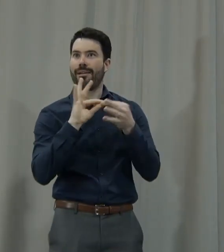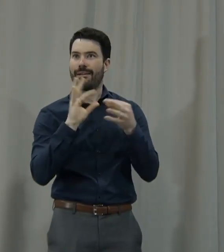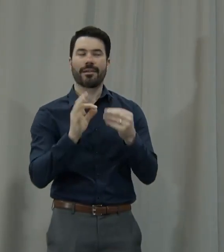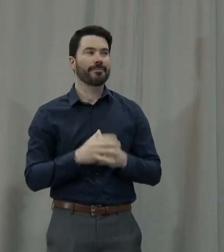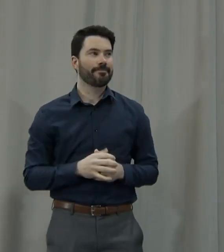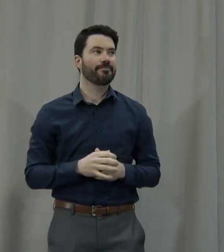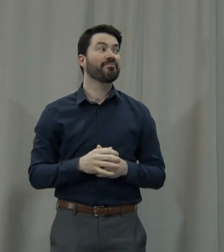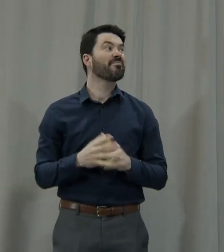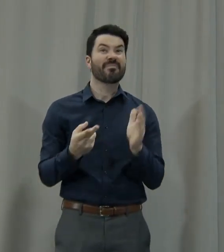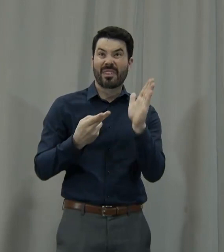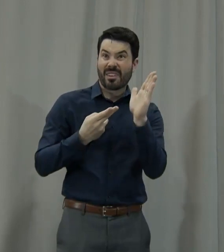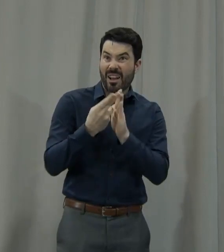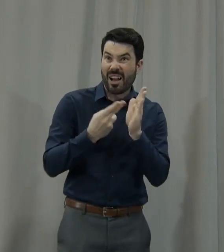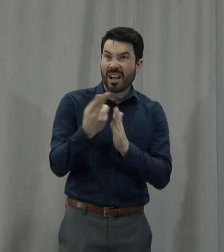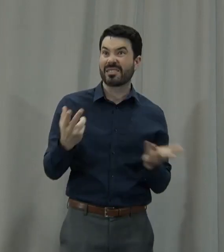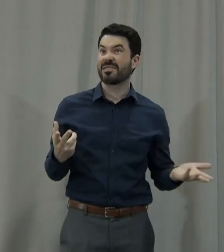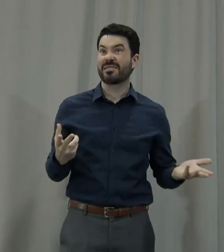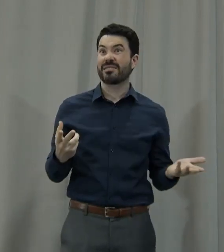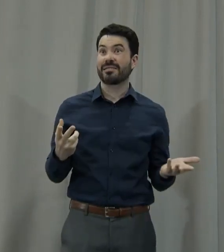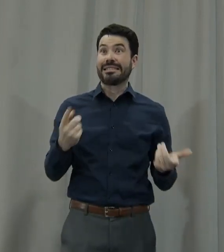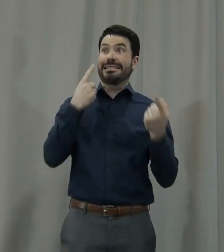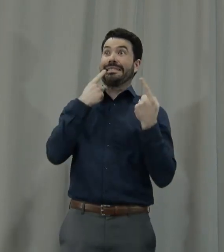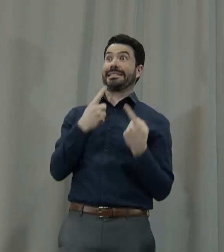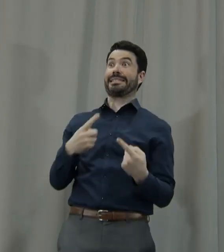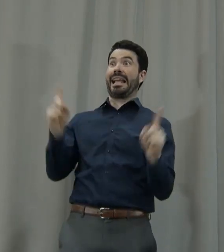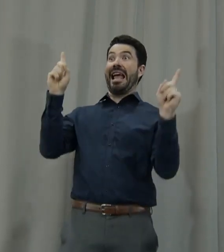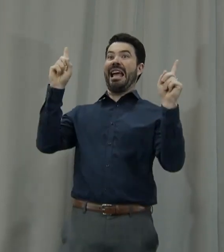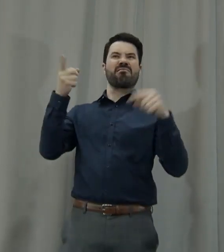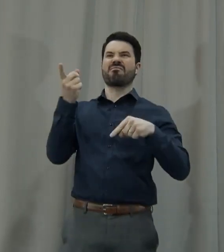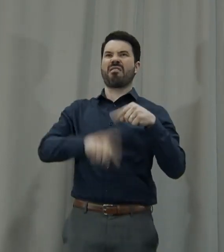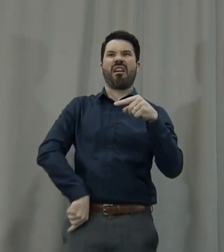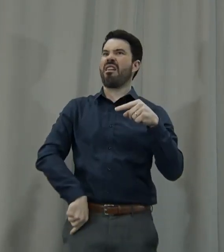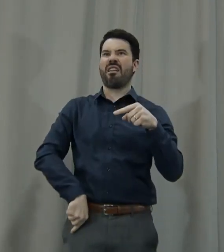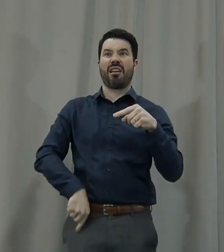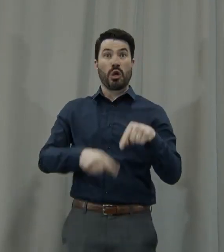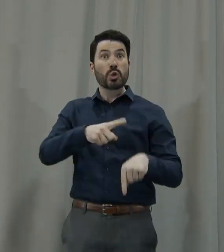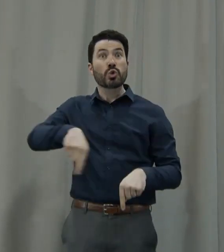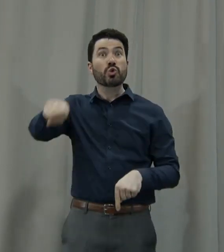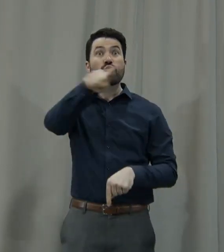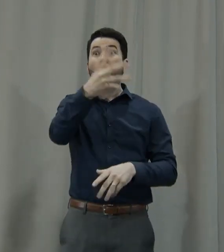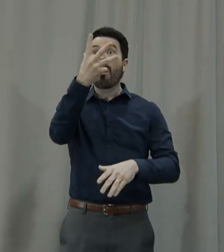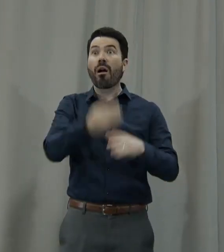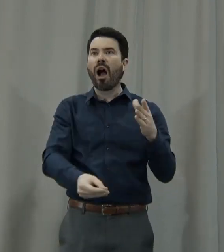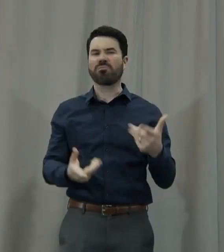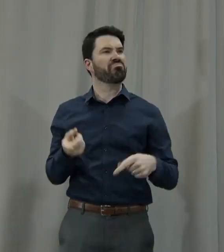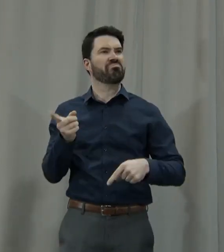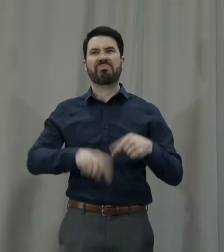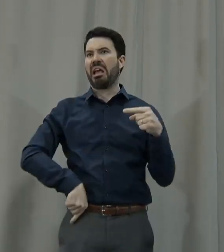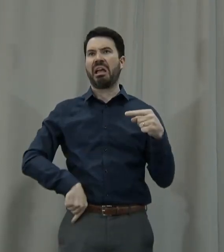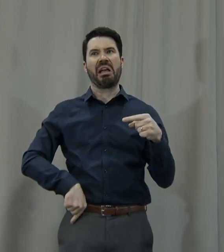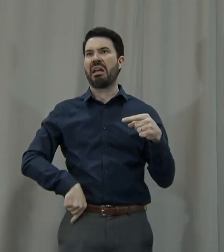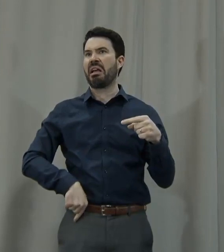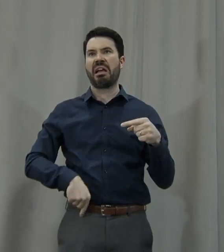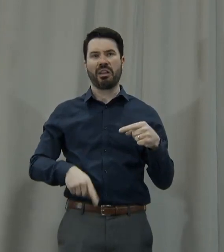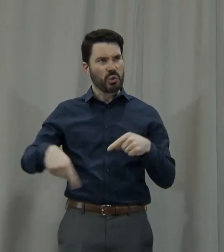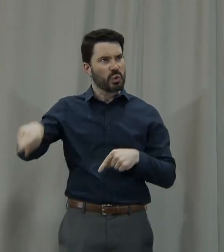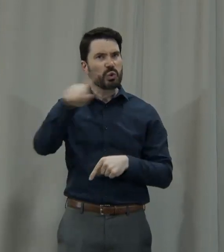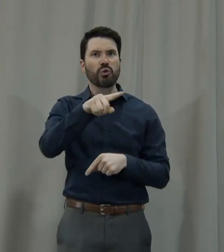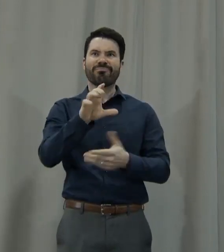frankly, we could achieve none of it without your hard work and your contributions and